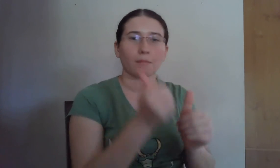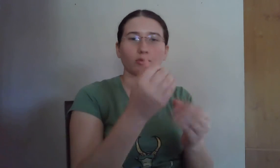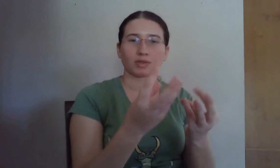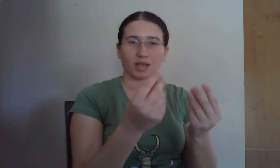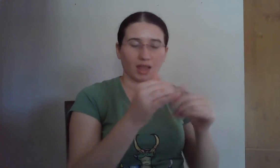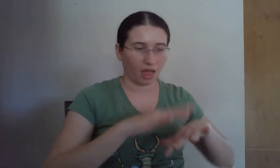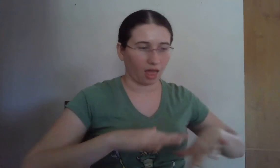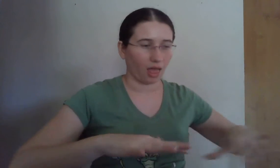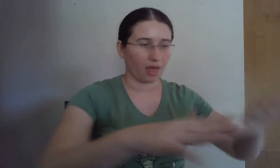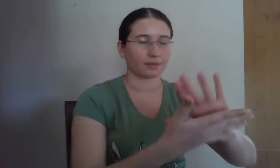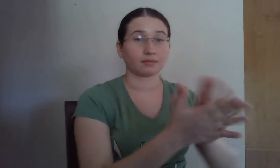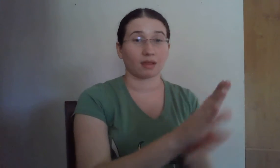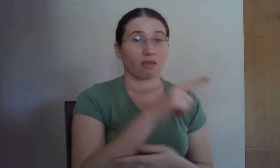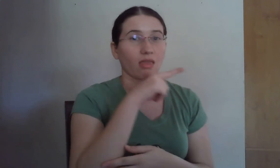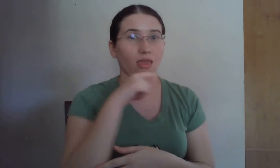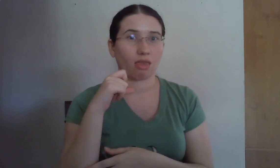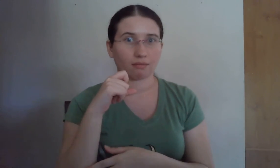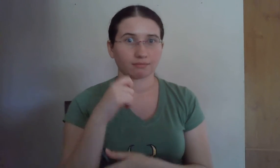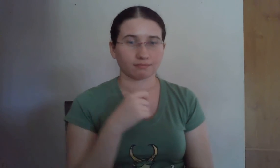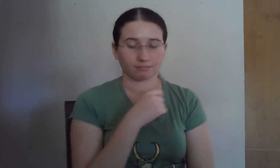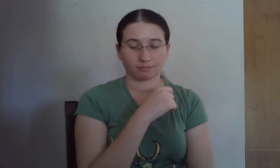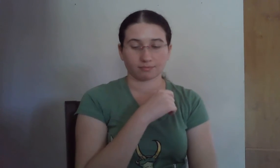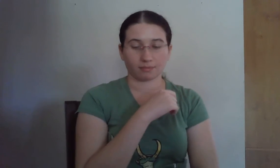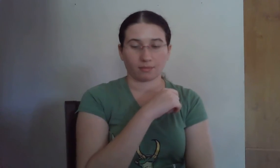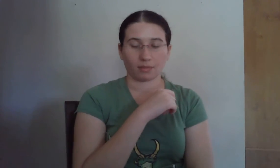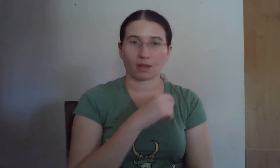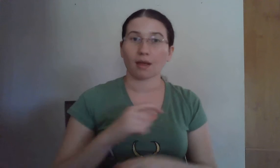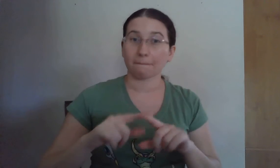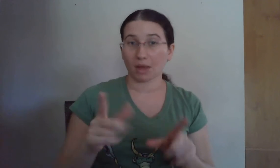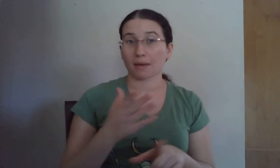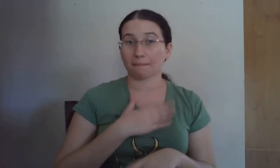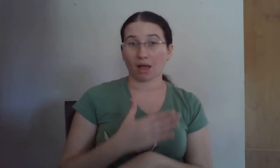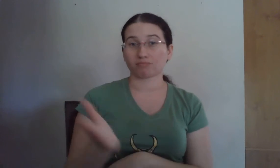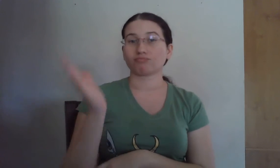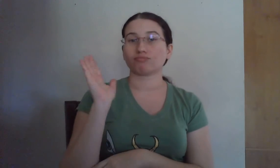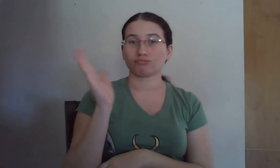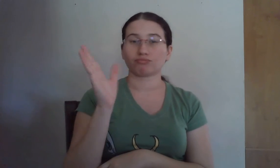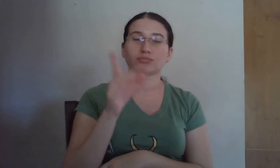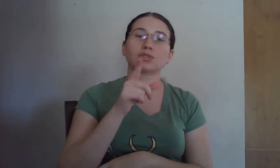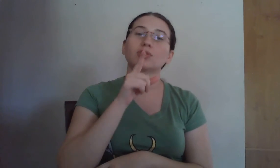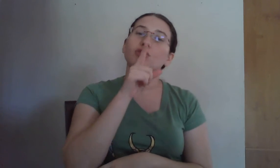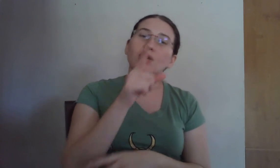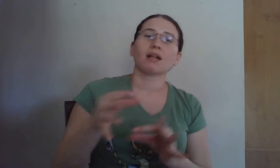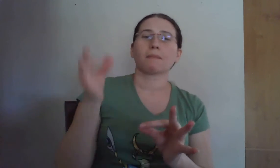But I have for you a very simple message that offers more hope than you can